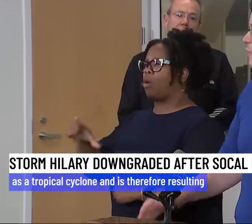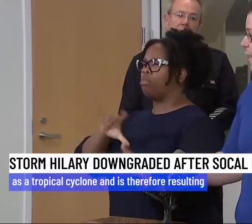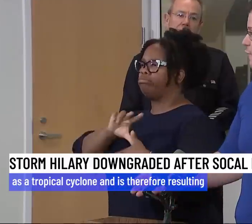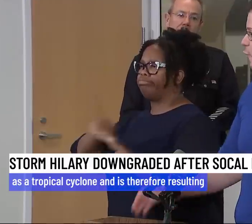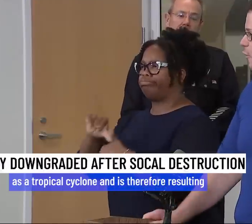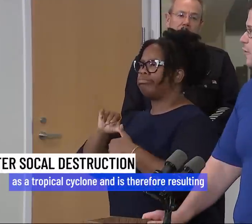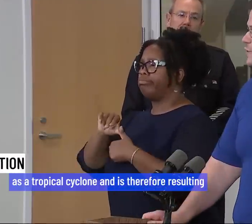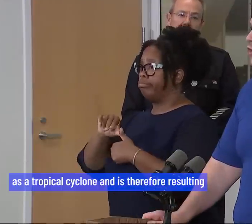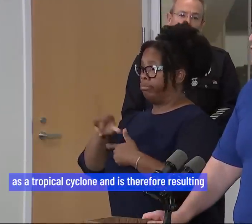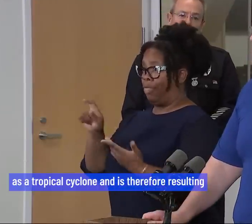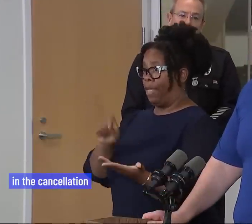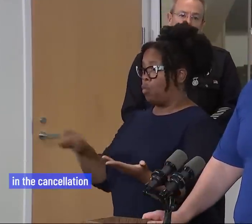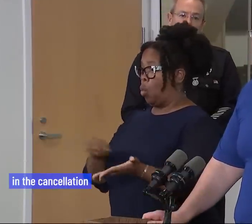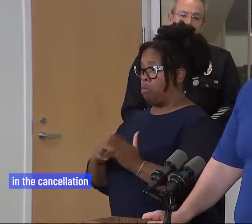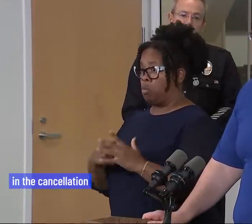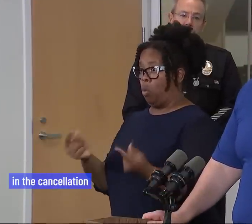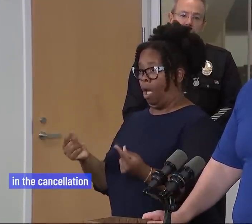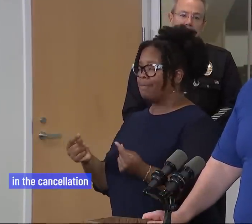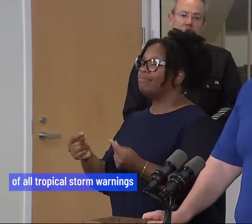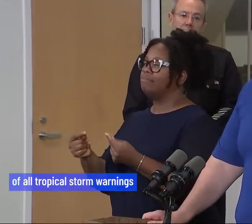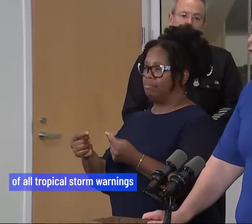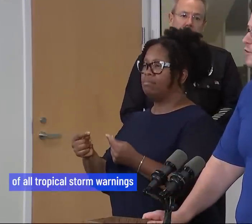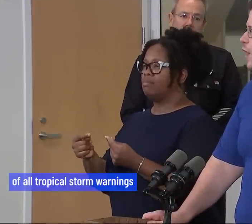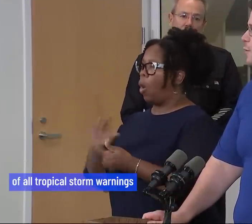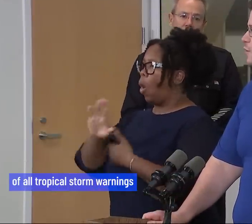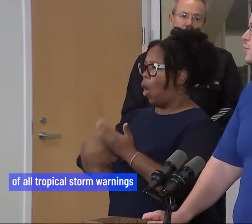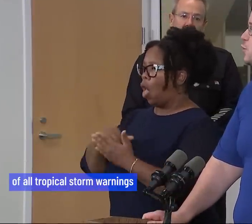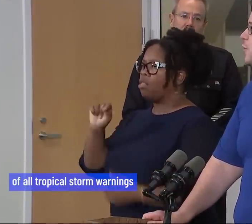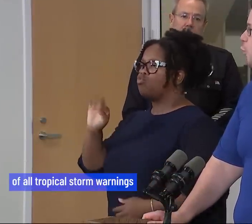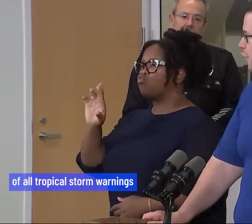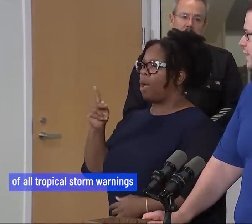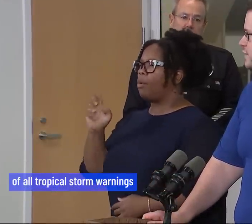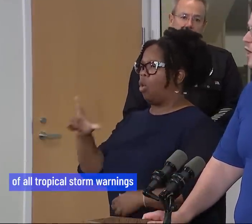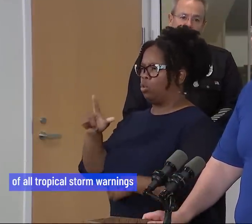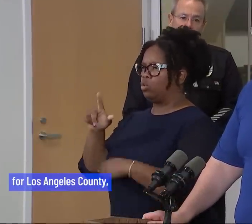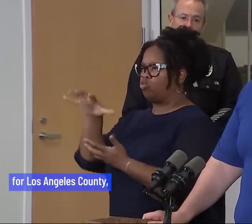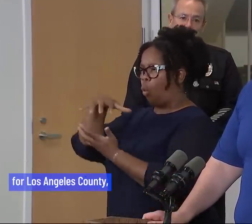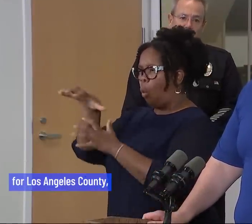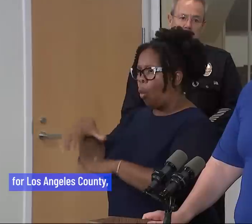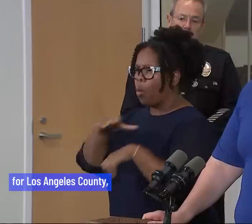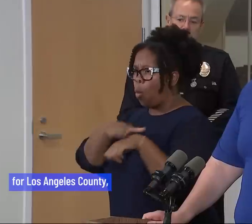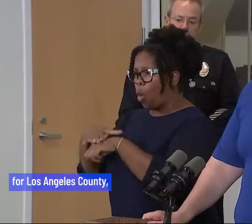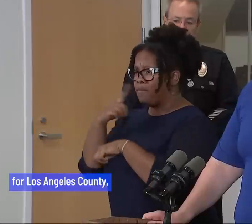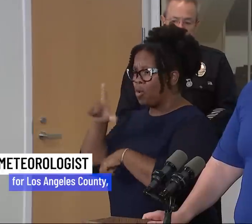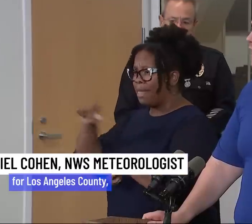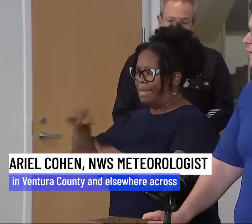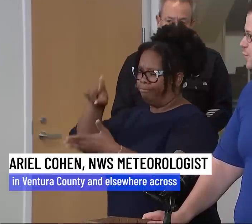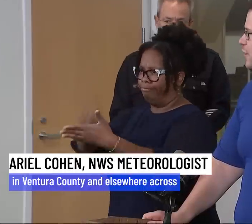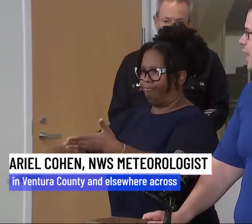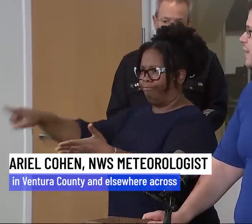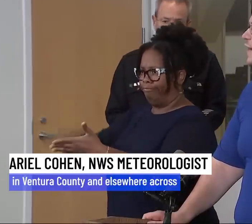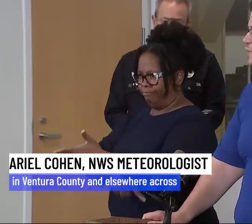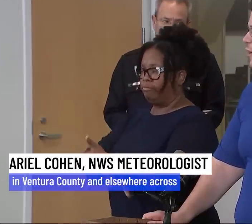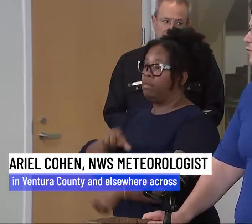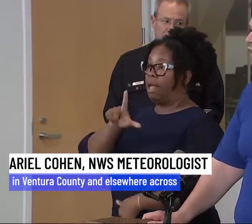is therefore resulting in the cancellation of all tropical storm warnings for Los Angeles County,